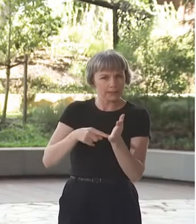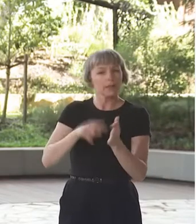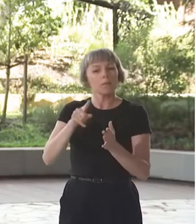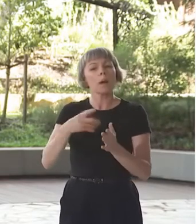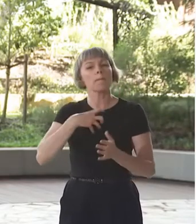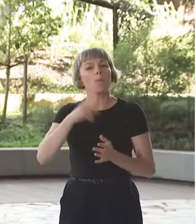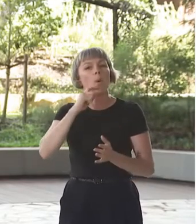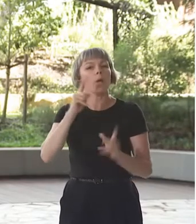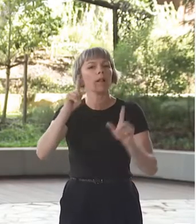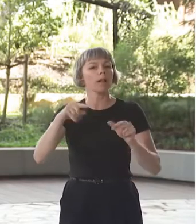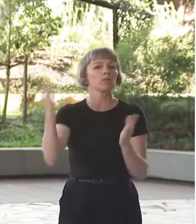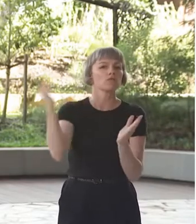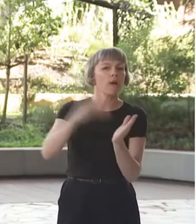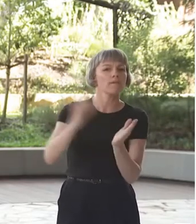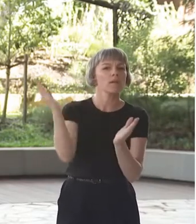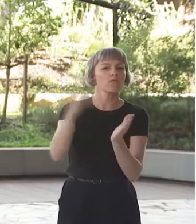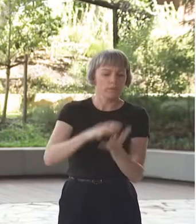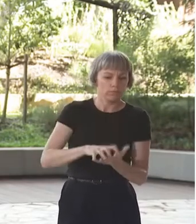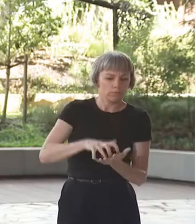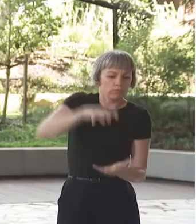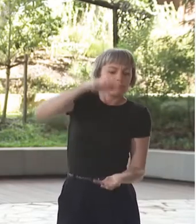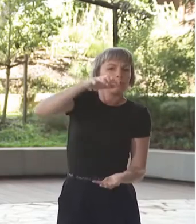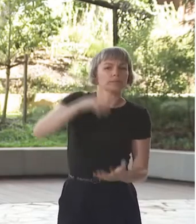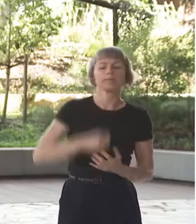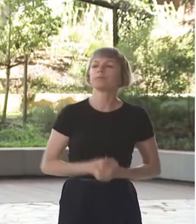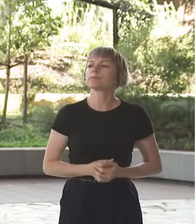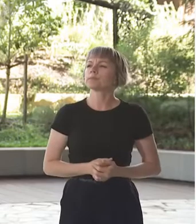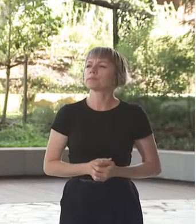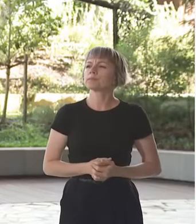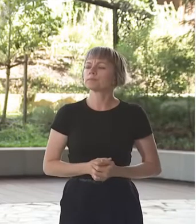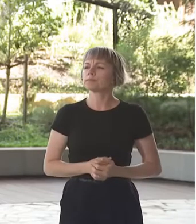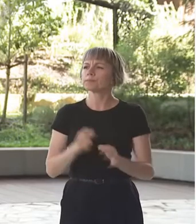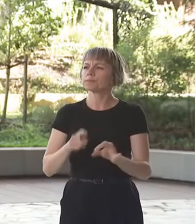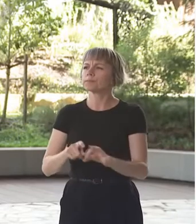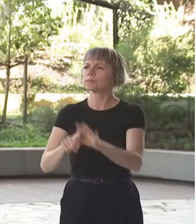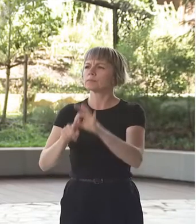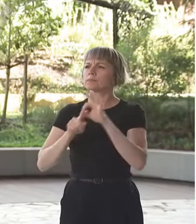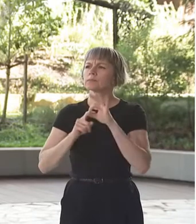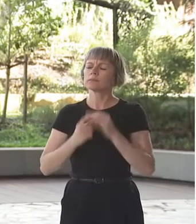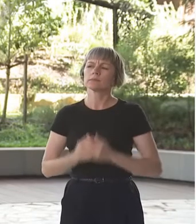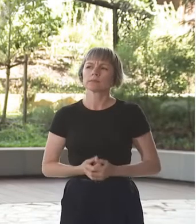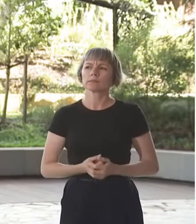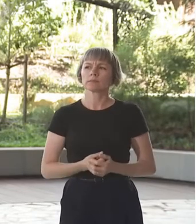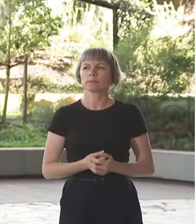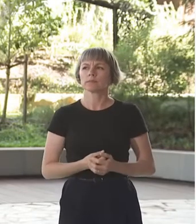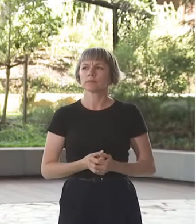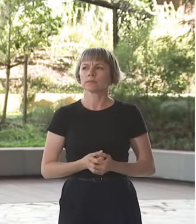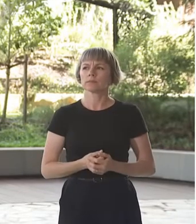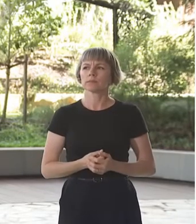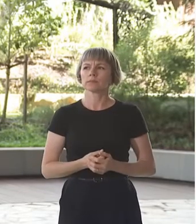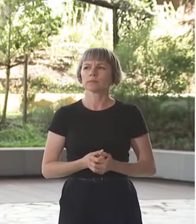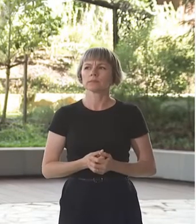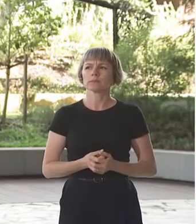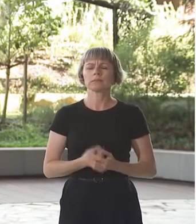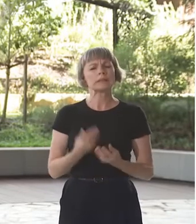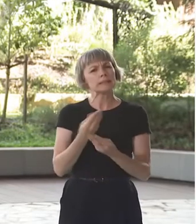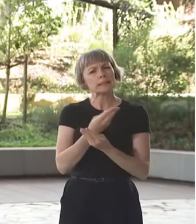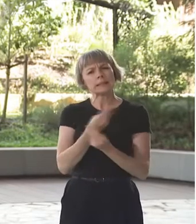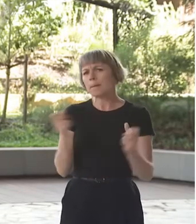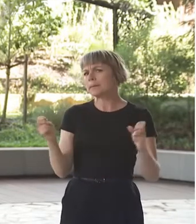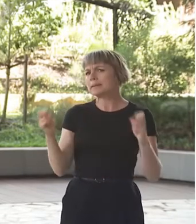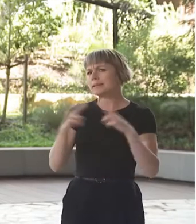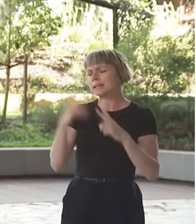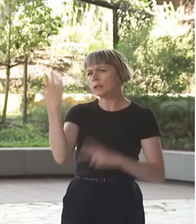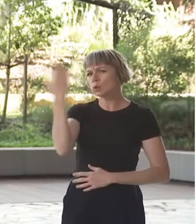So Chris and now. For regional schools, there's the instance where some Sydney schools are becoming some batch hubs, if you like, for the